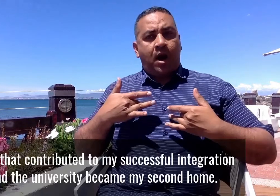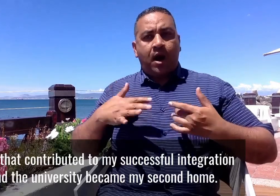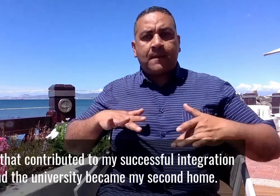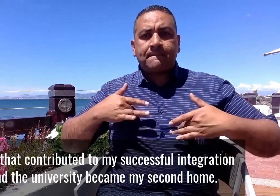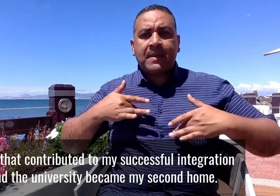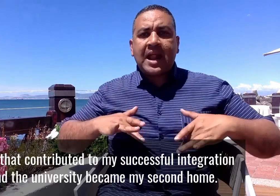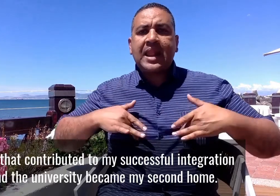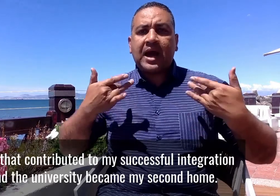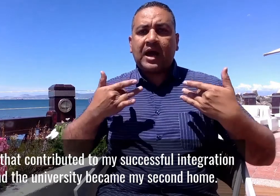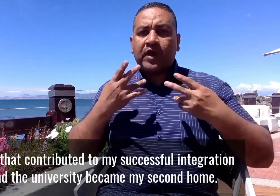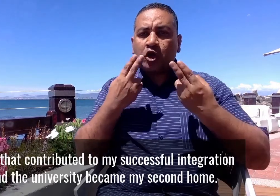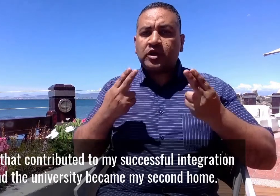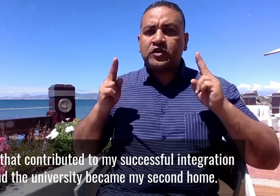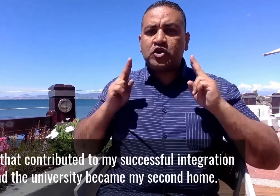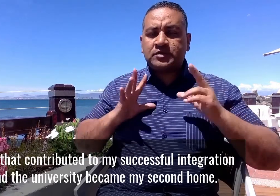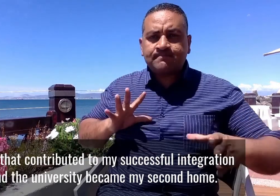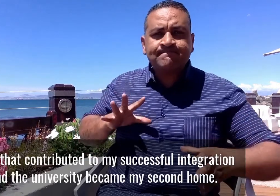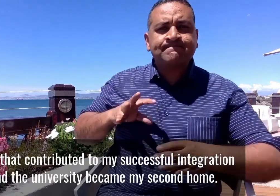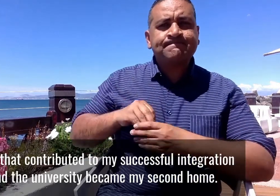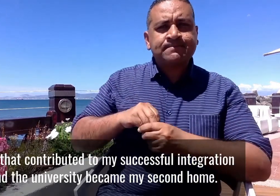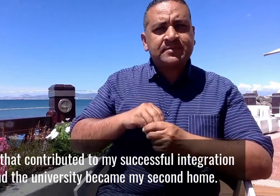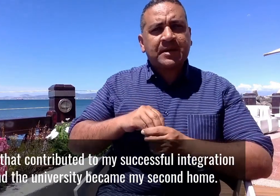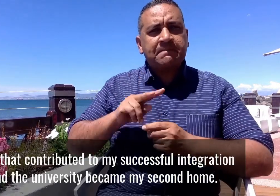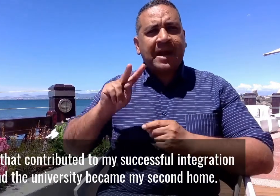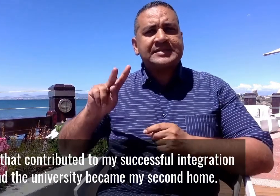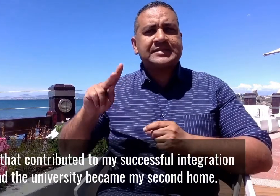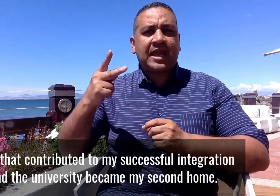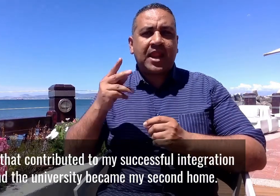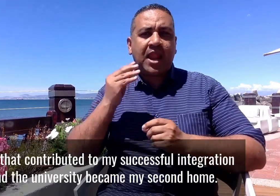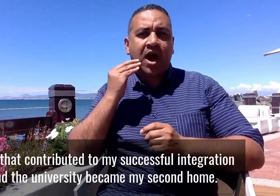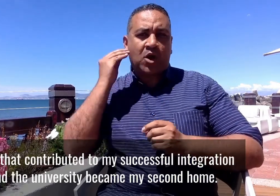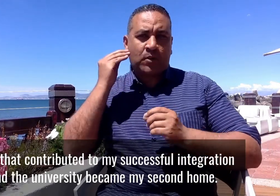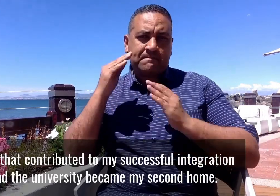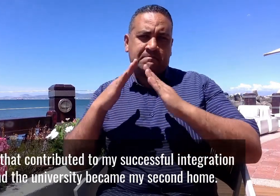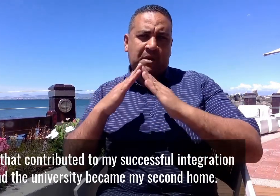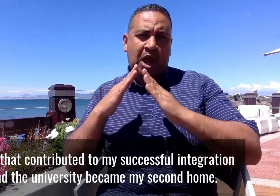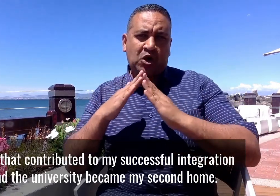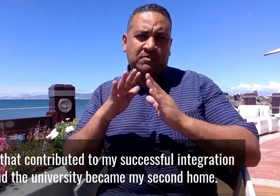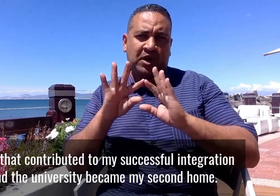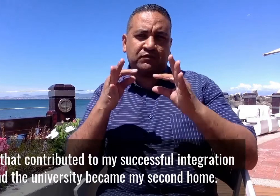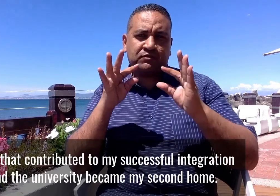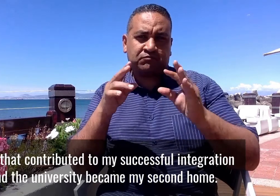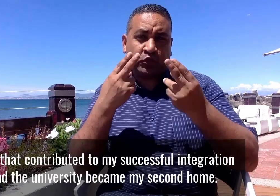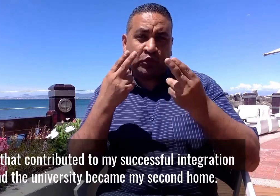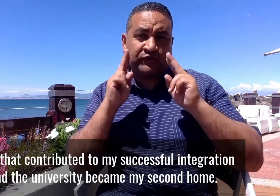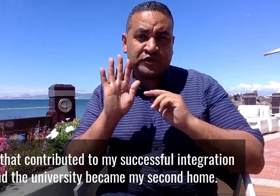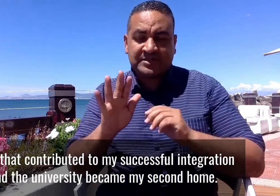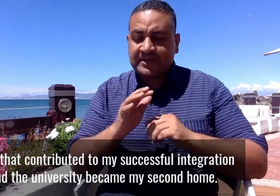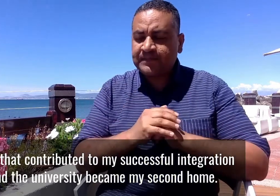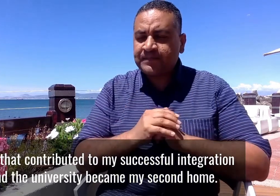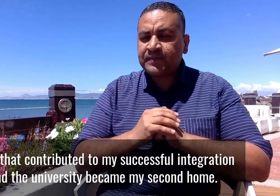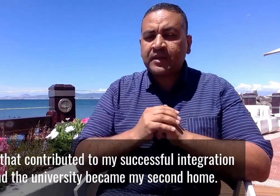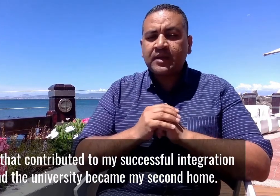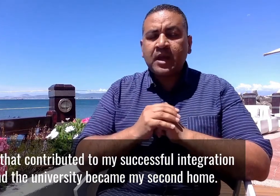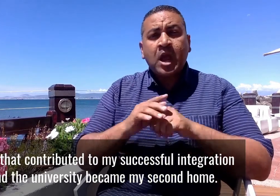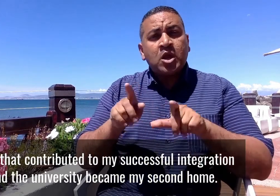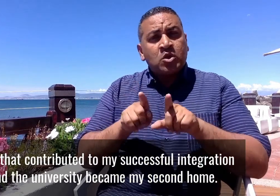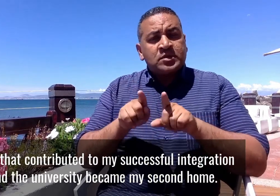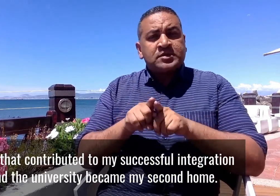Now that contributed to my successful integration, and the university became my second home.